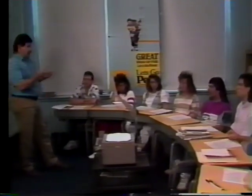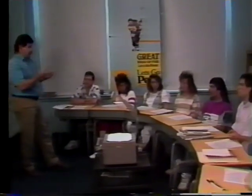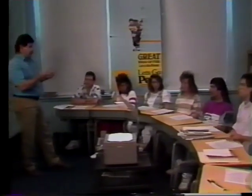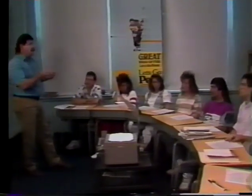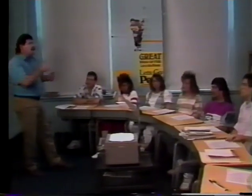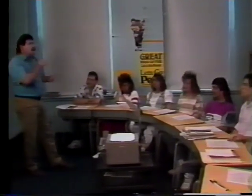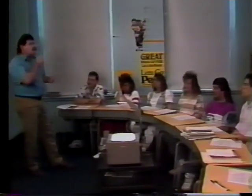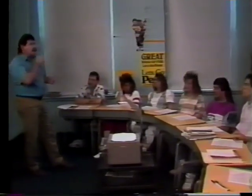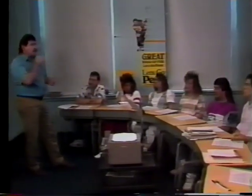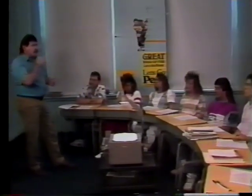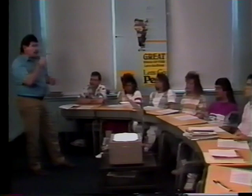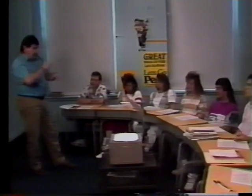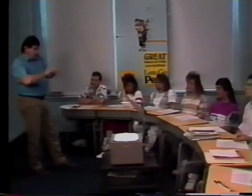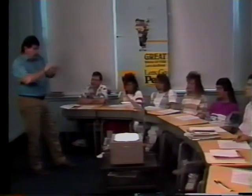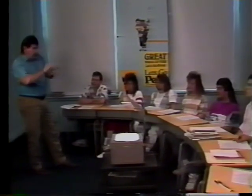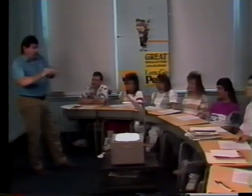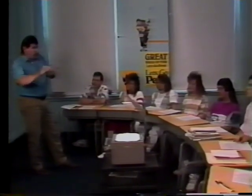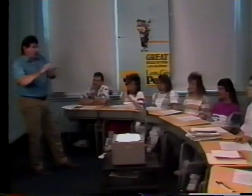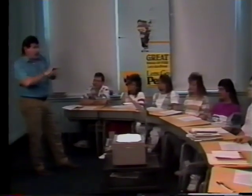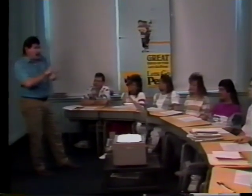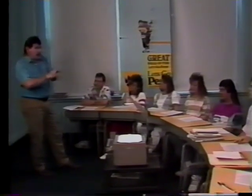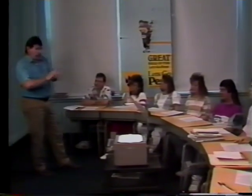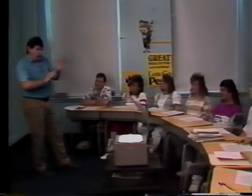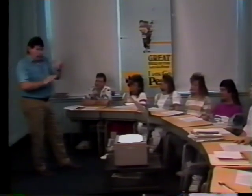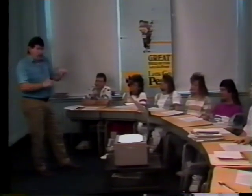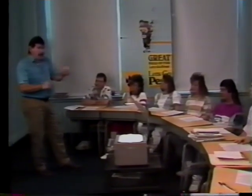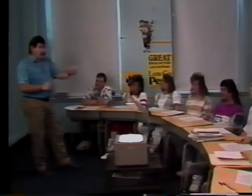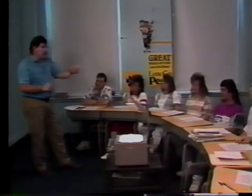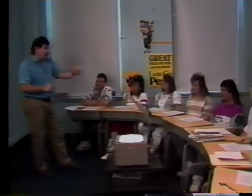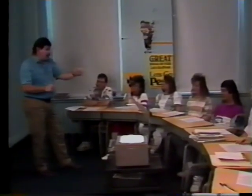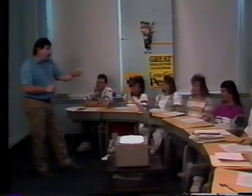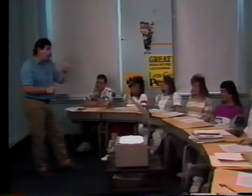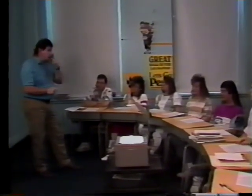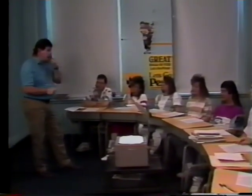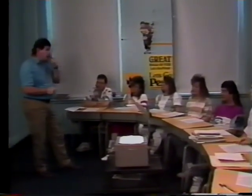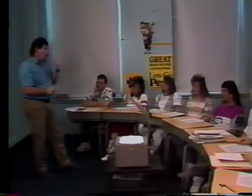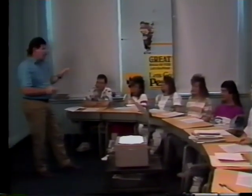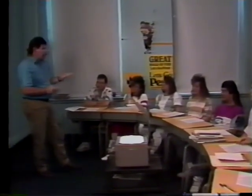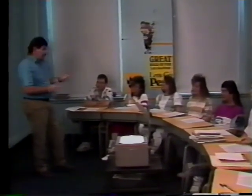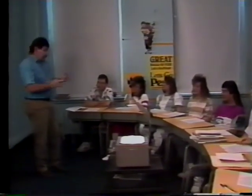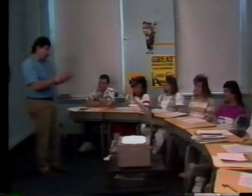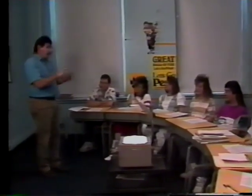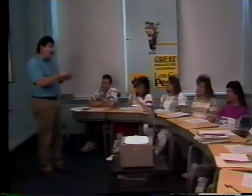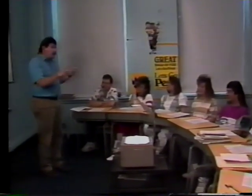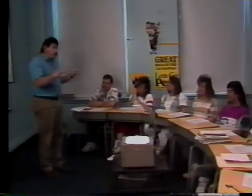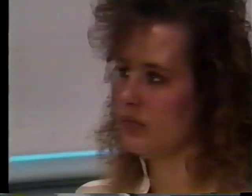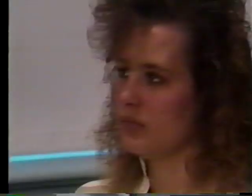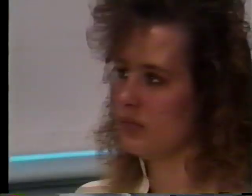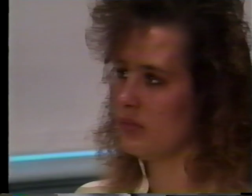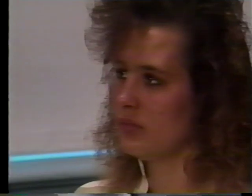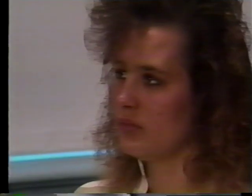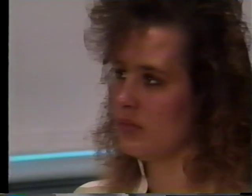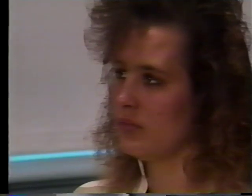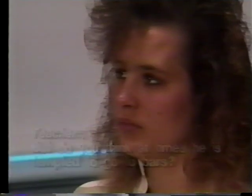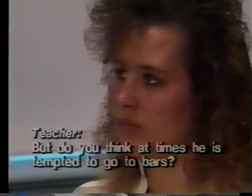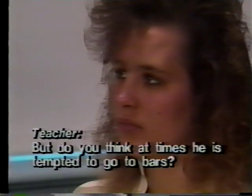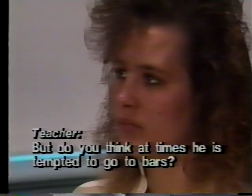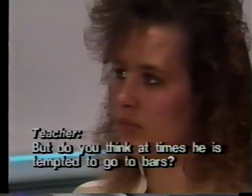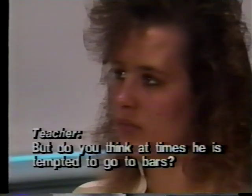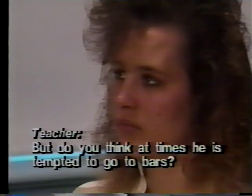okay, he drinks beer and he writes on the paper by himself. But, do you think